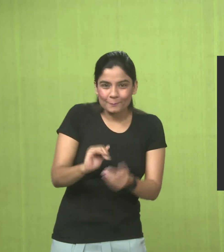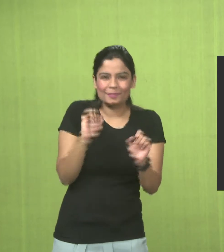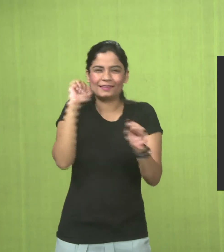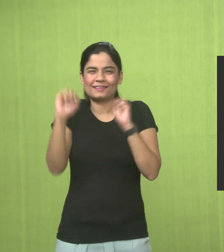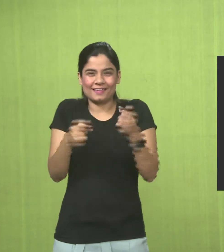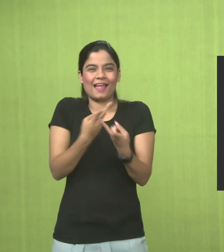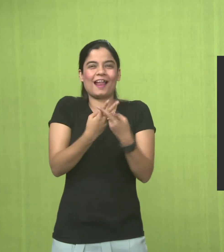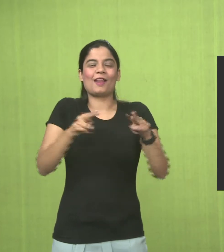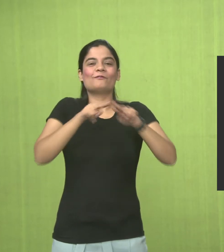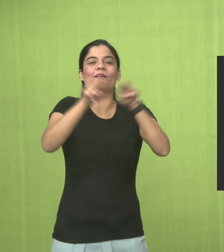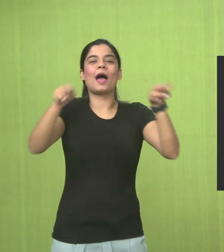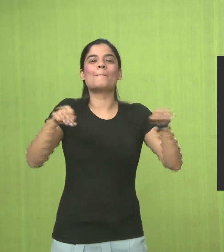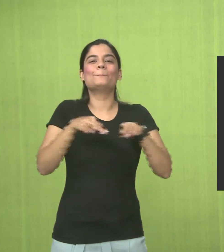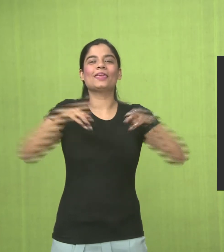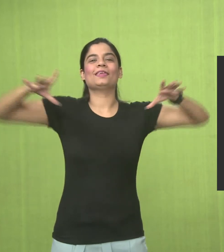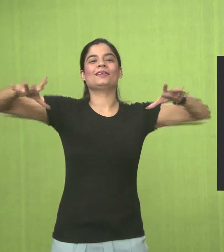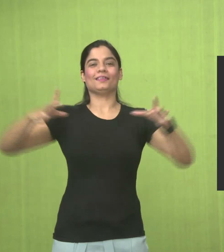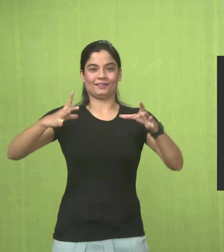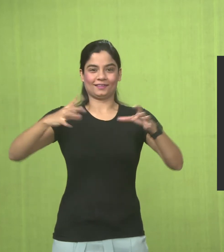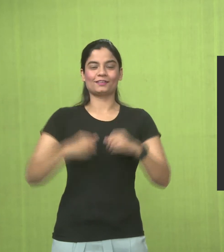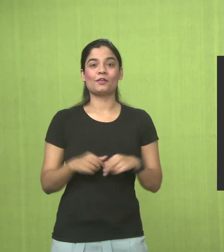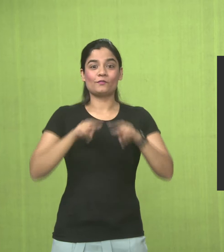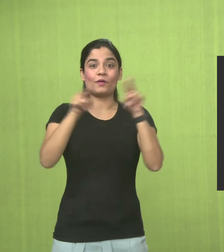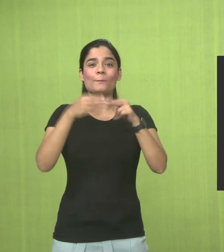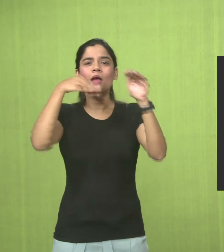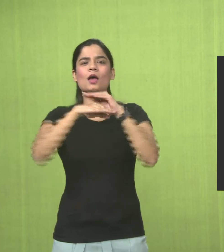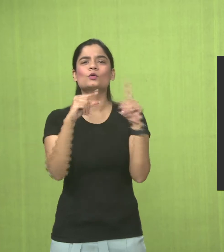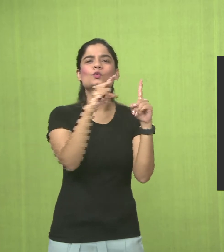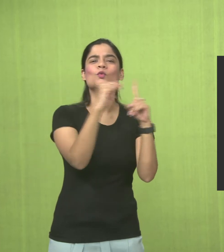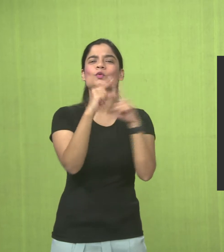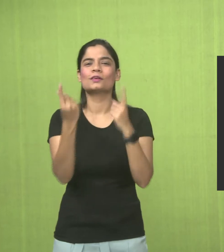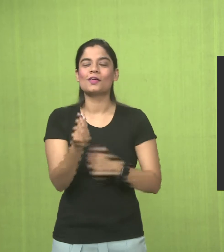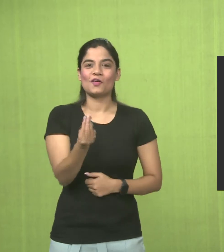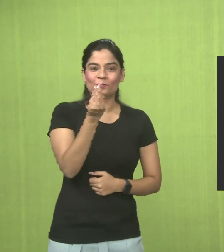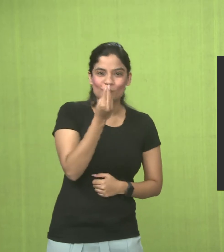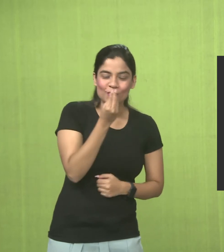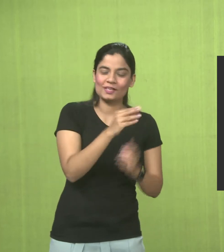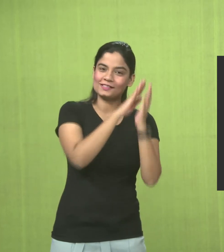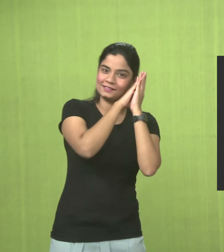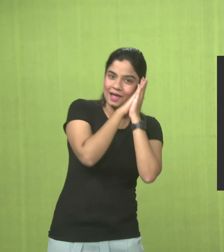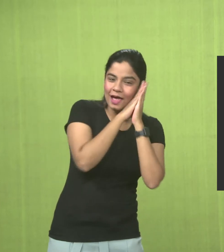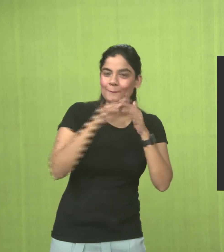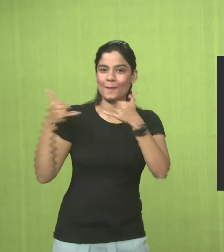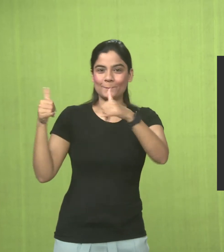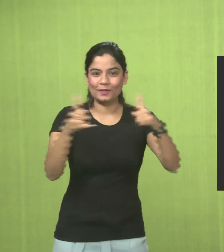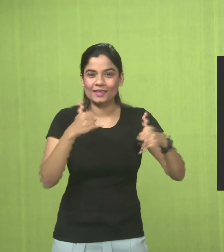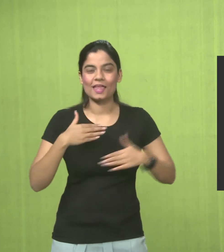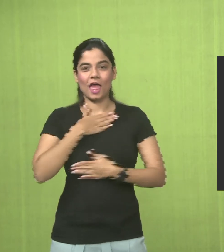siblings, grandparents, babies, and everyone lives together in a family. Everyone eats together,